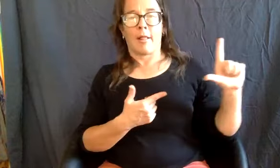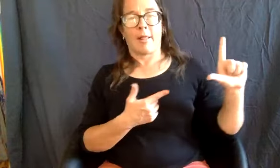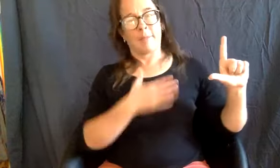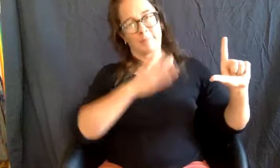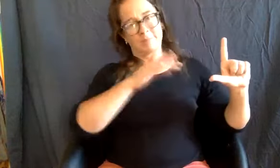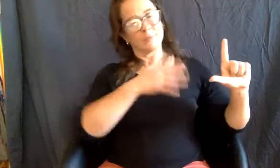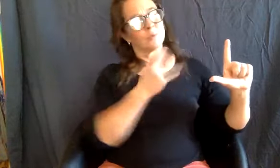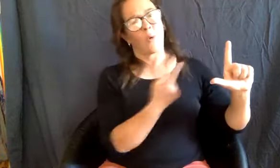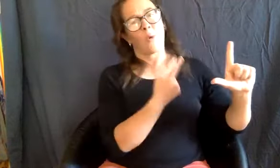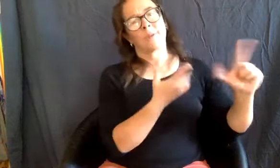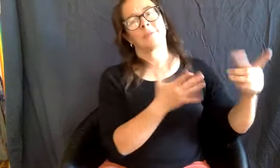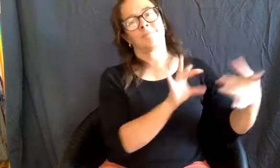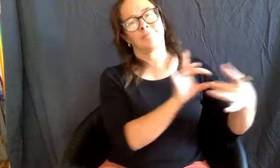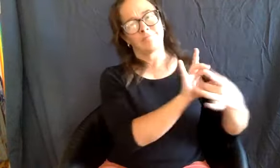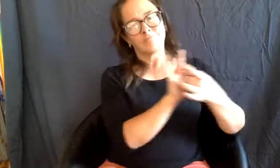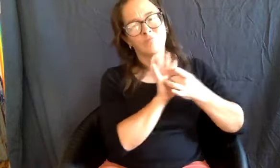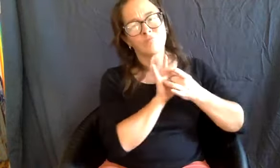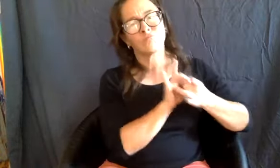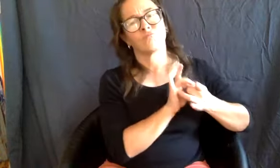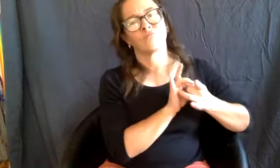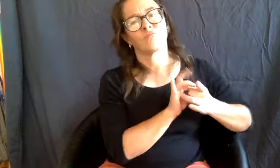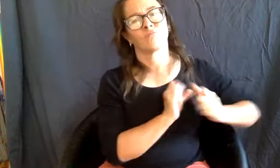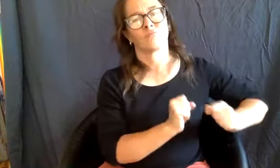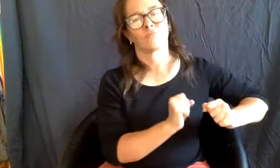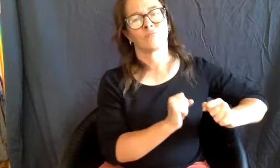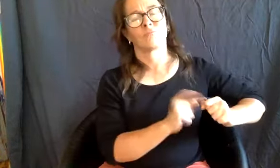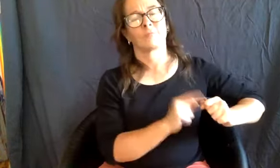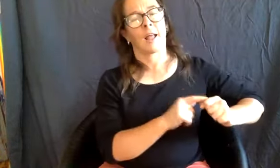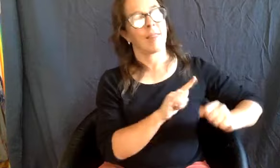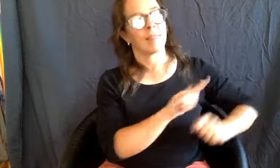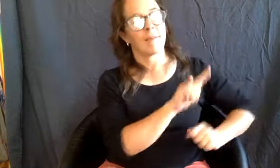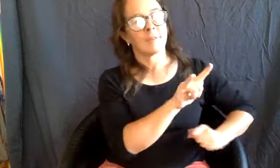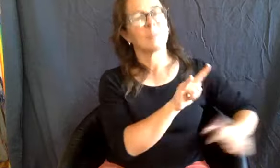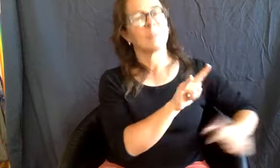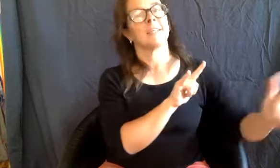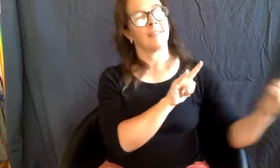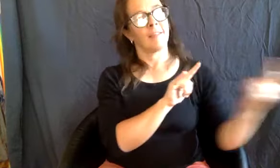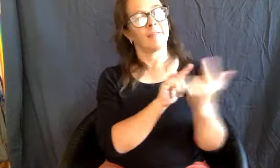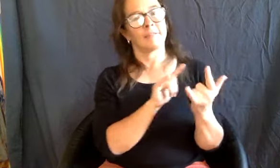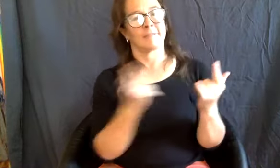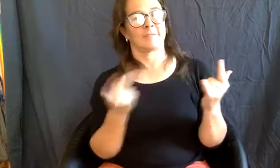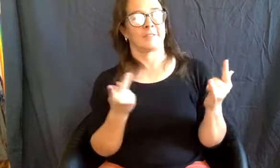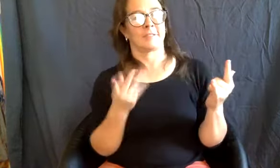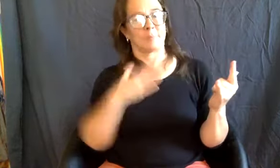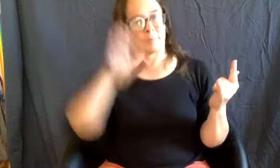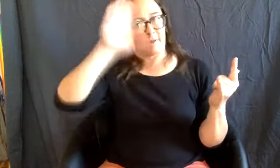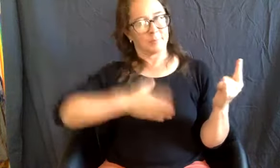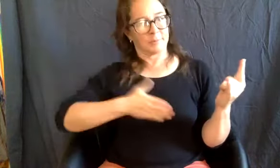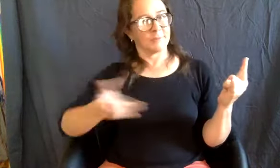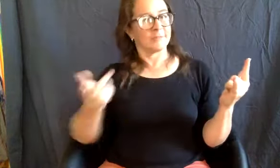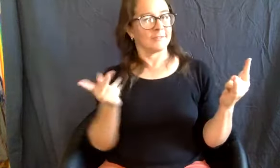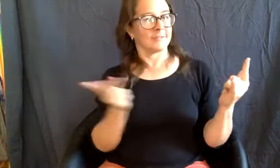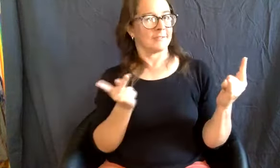we talk about cunning, baffling, and powerful, the cunning part, that's, it's just what goes on there. And again,